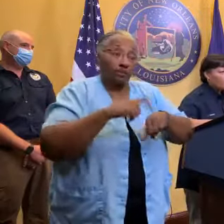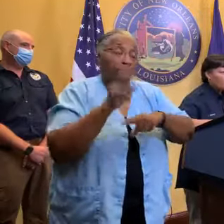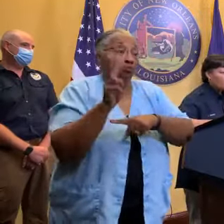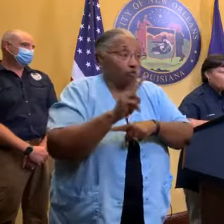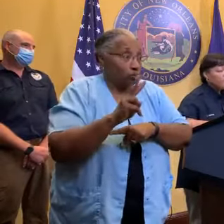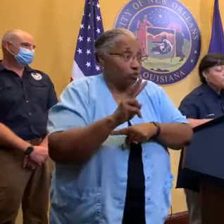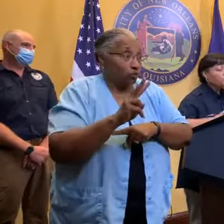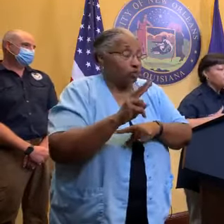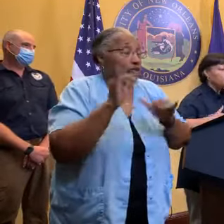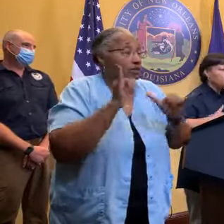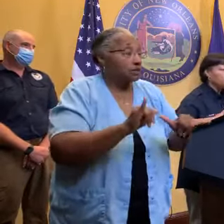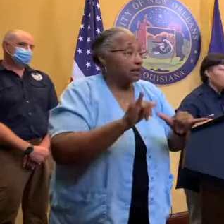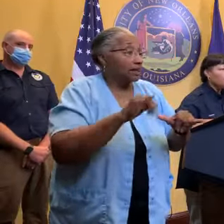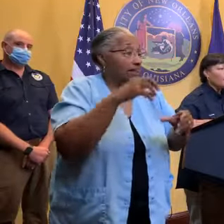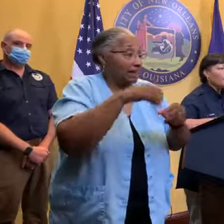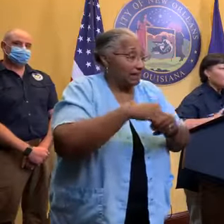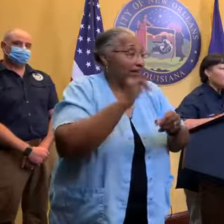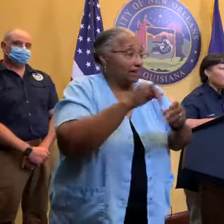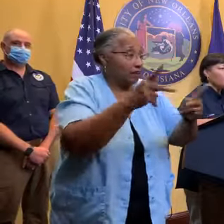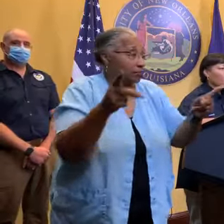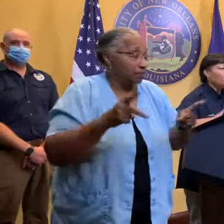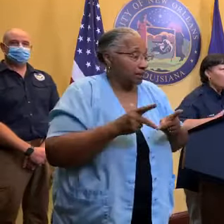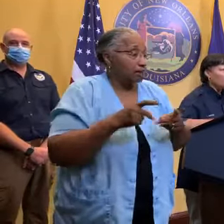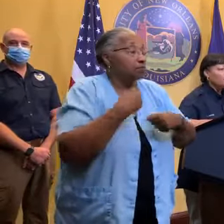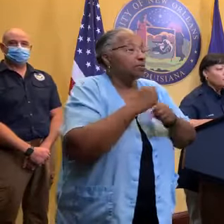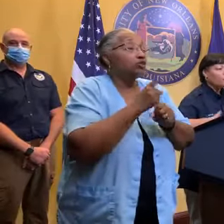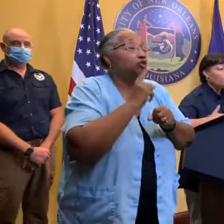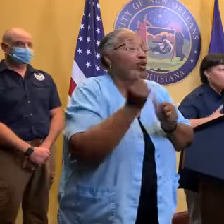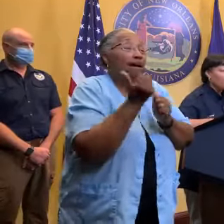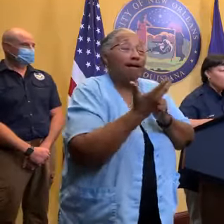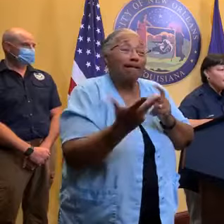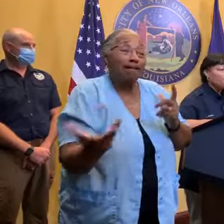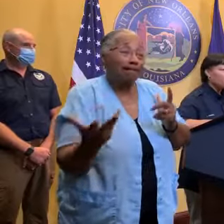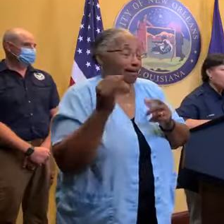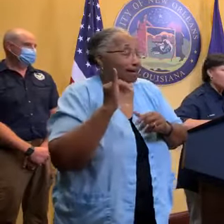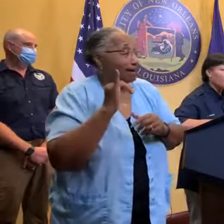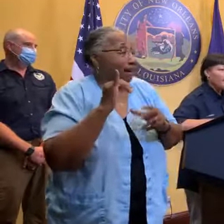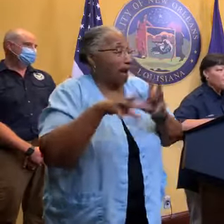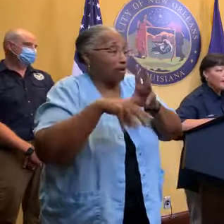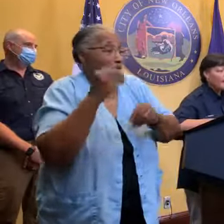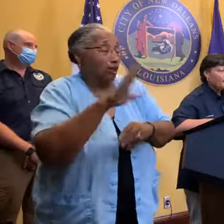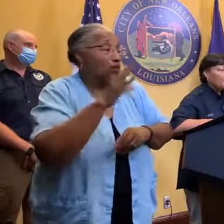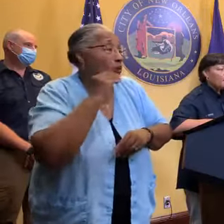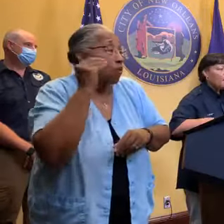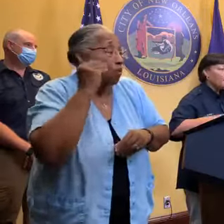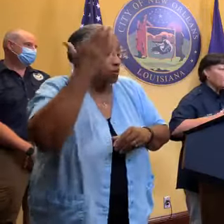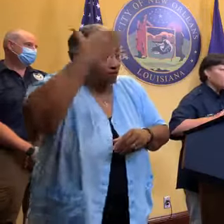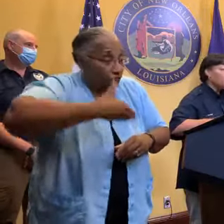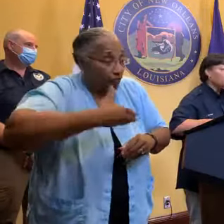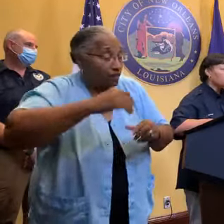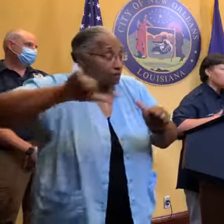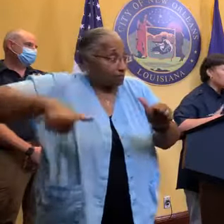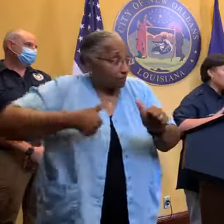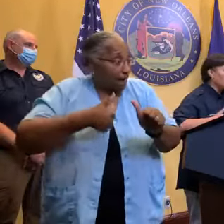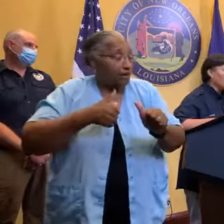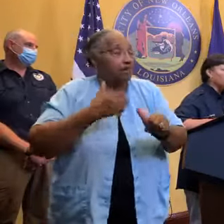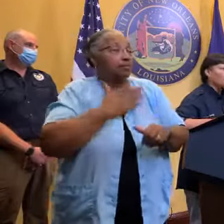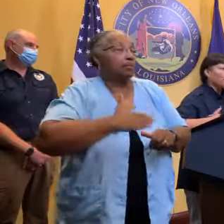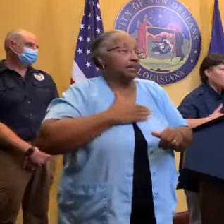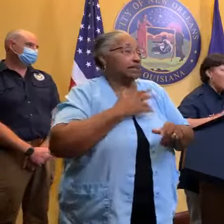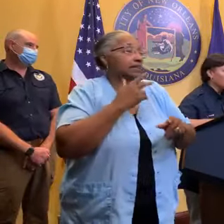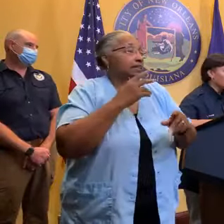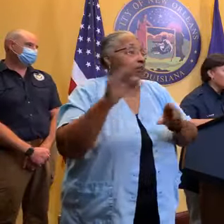off the roads. Make sure that you secure any belongings on your property, front and back. Ramsey mentioned political